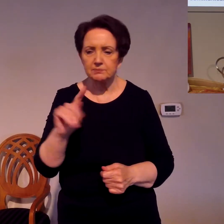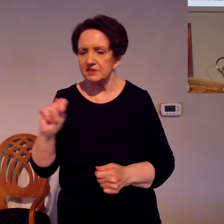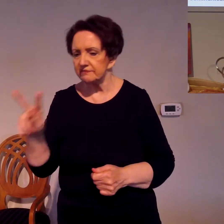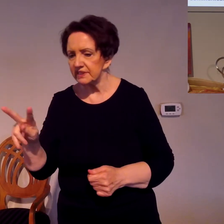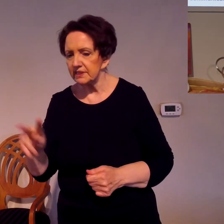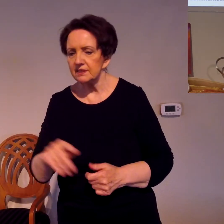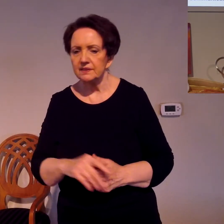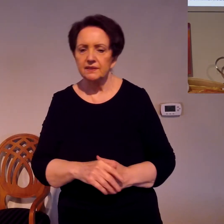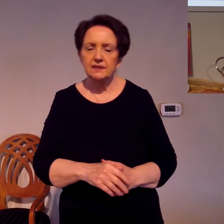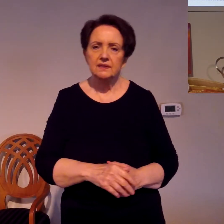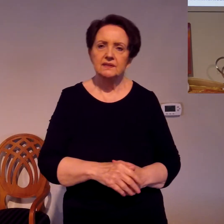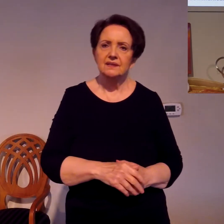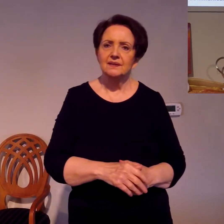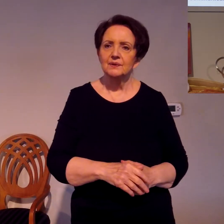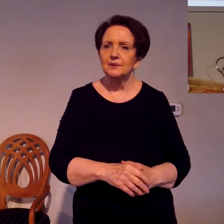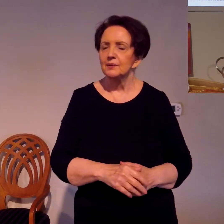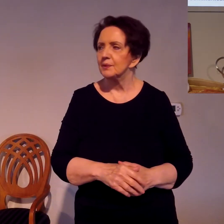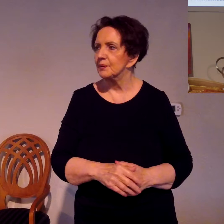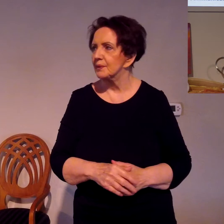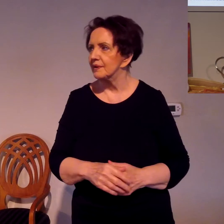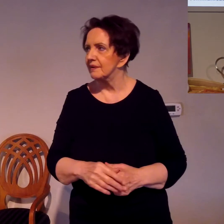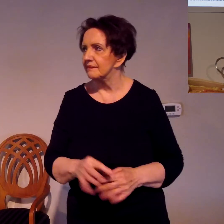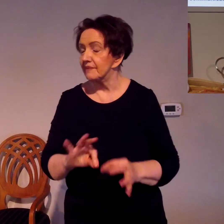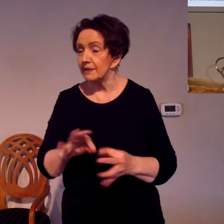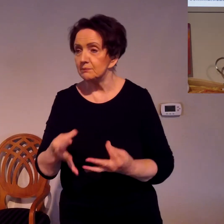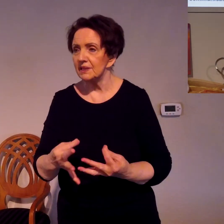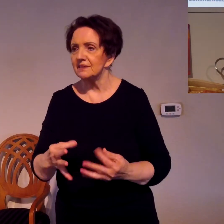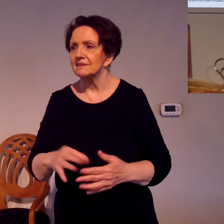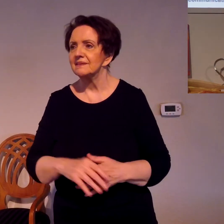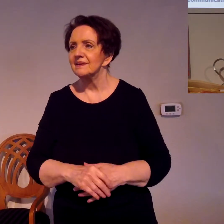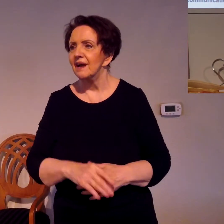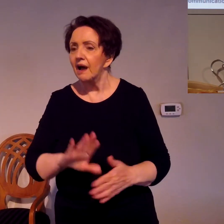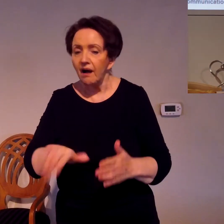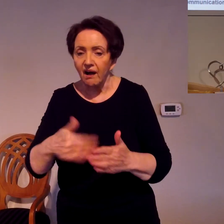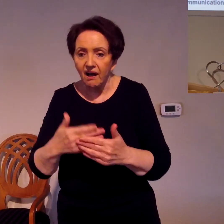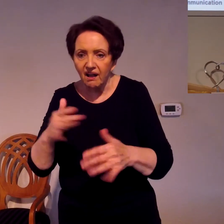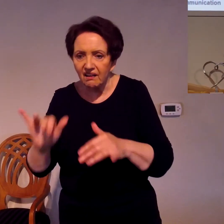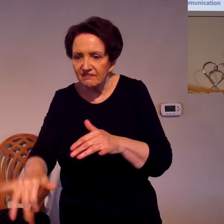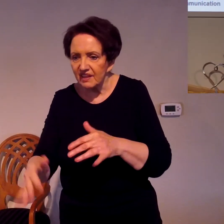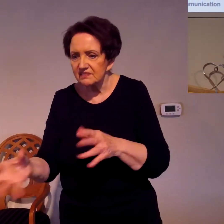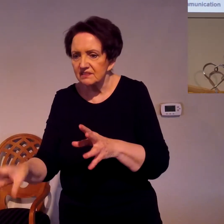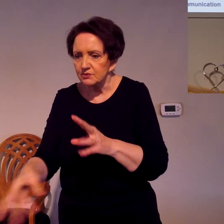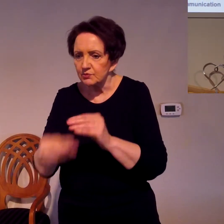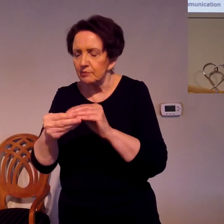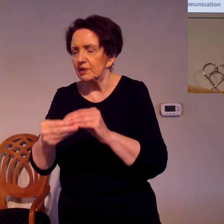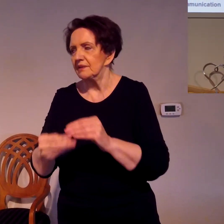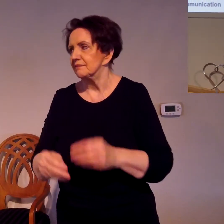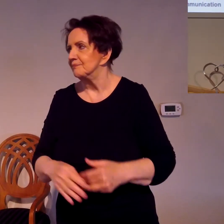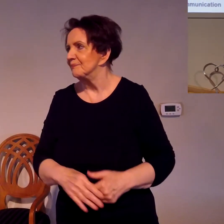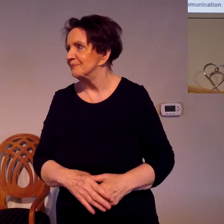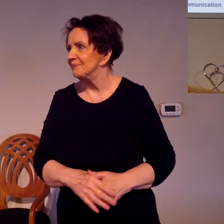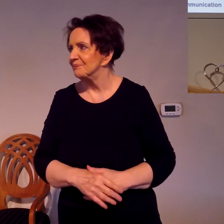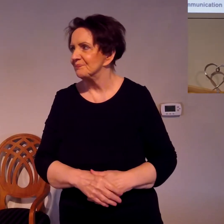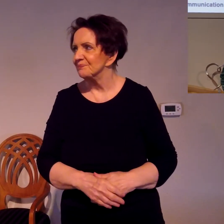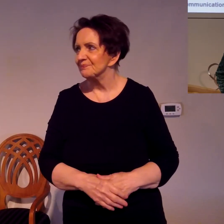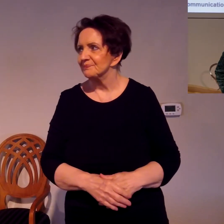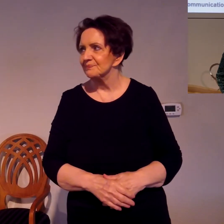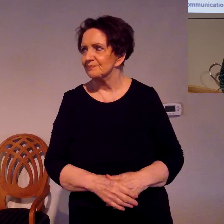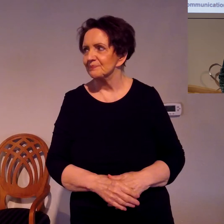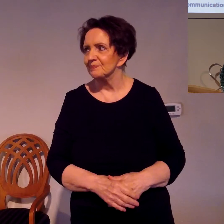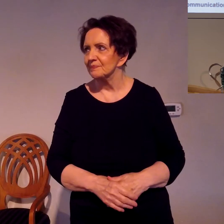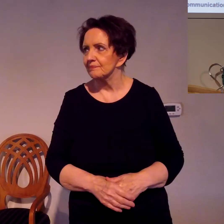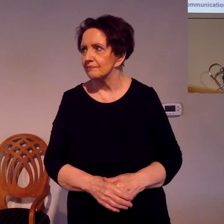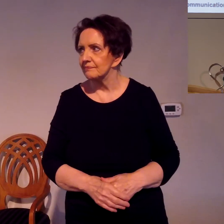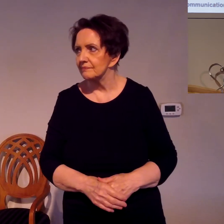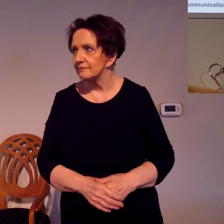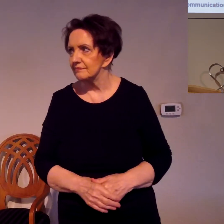TV and family and whatever. And all of that is contributing. Is it